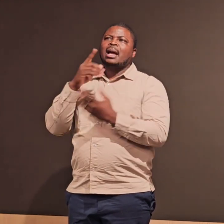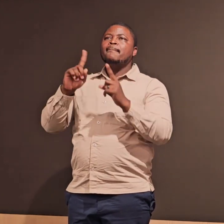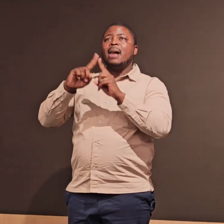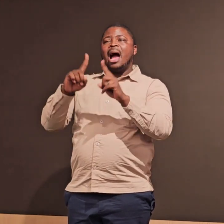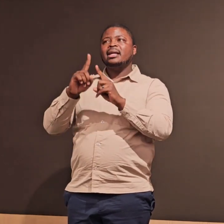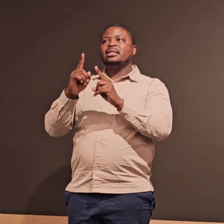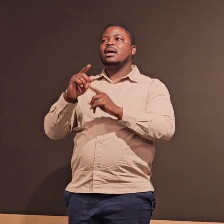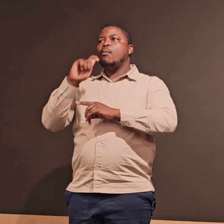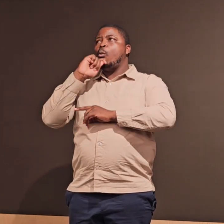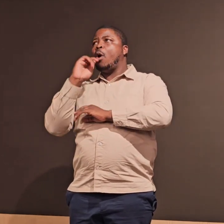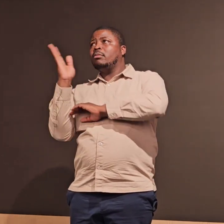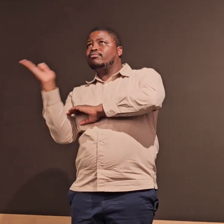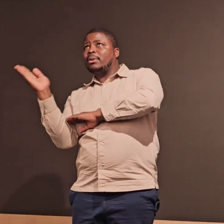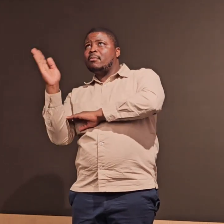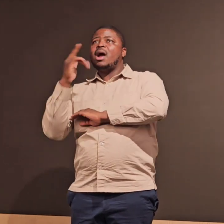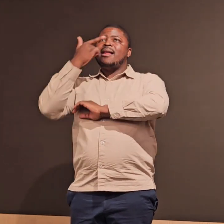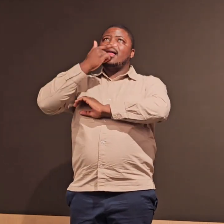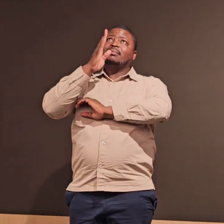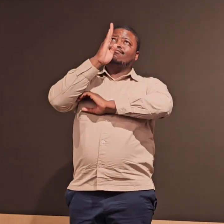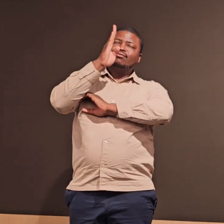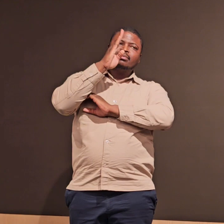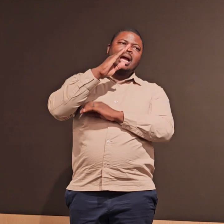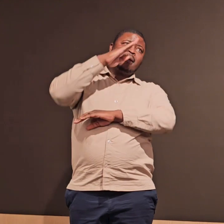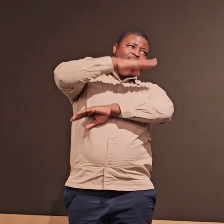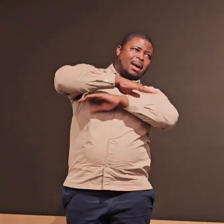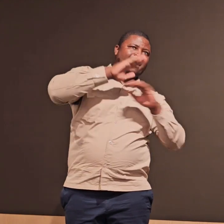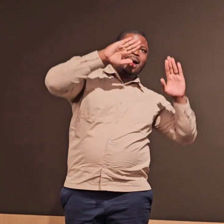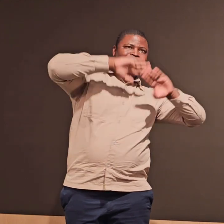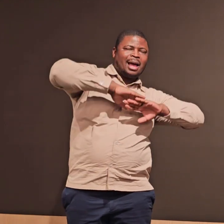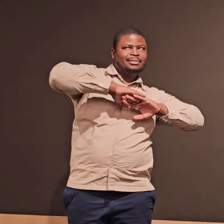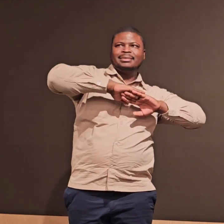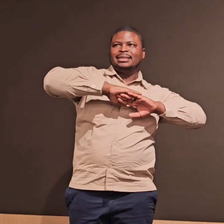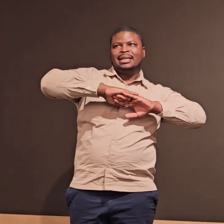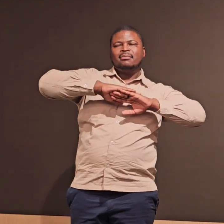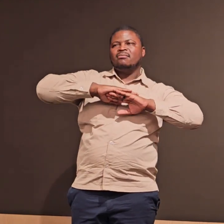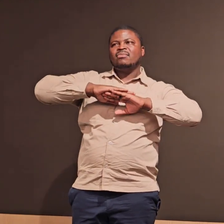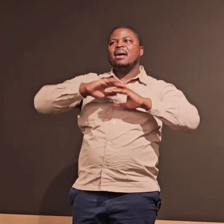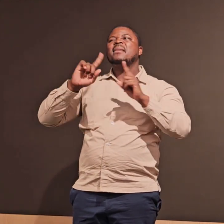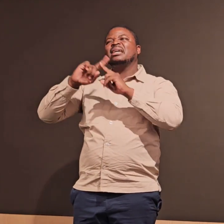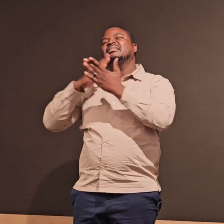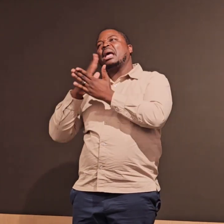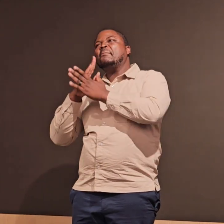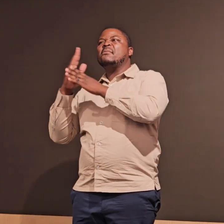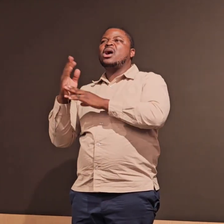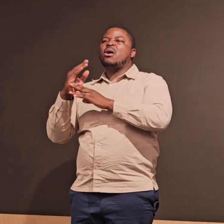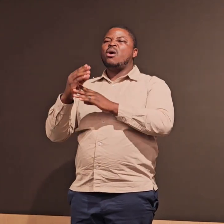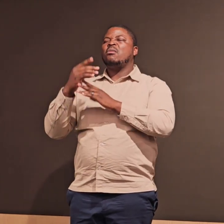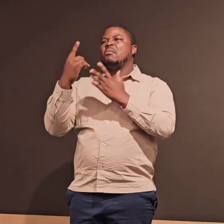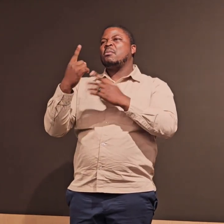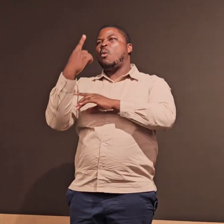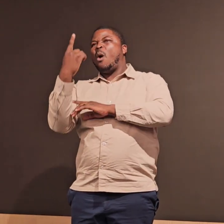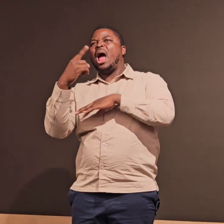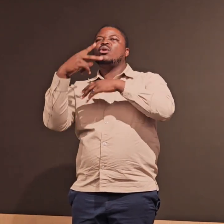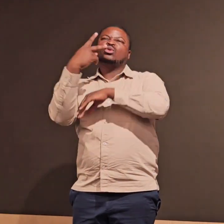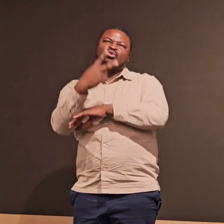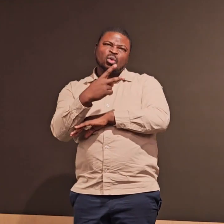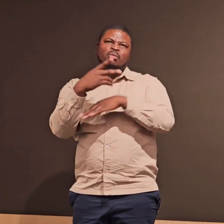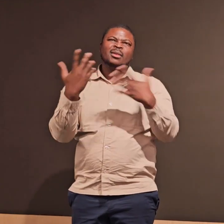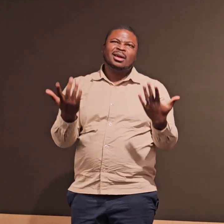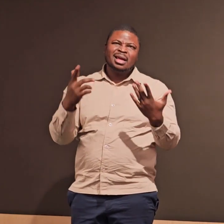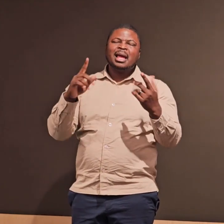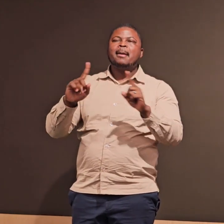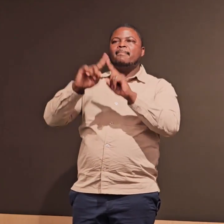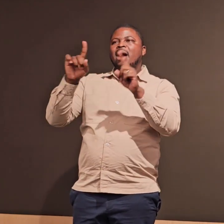meals. And then some of them that are severely hungry are about 5.6%. But this still should give